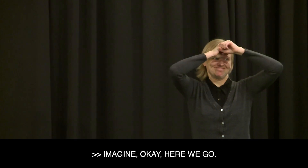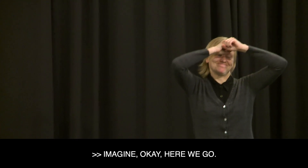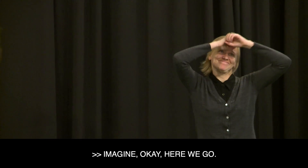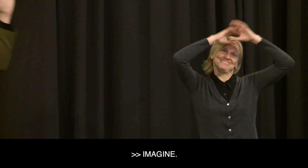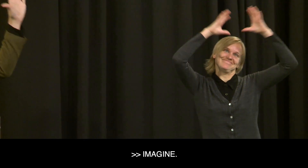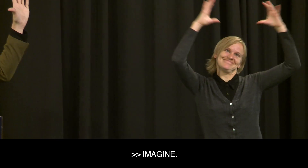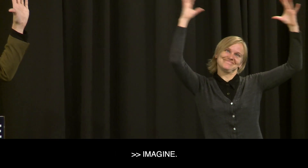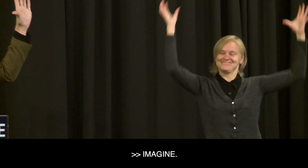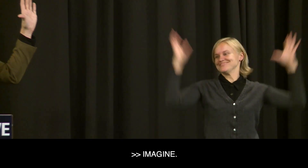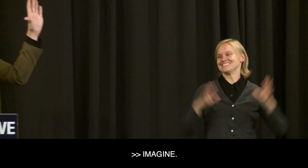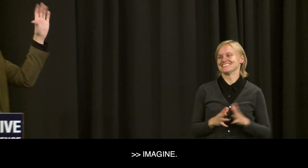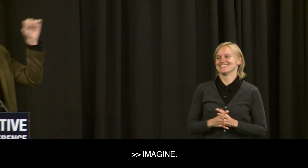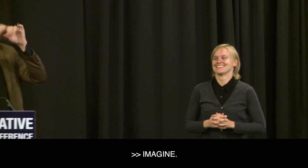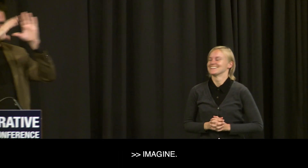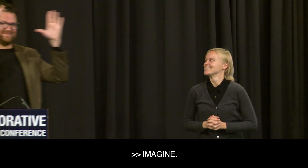one. Imagine.